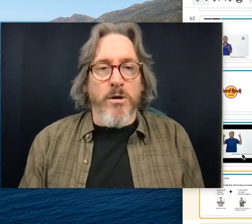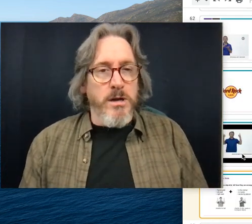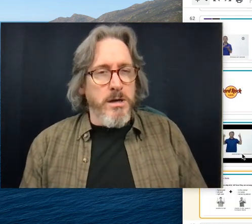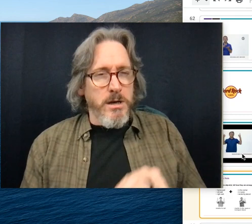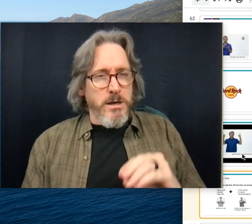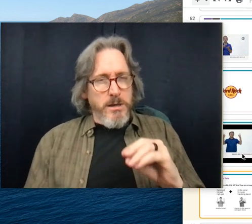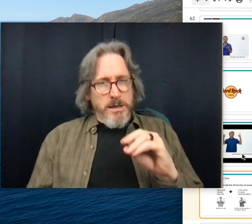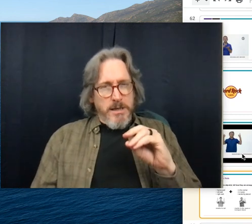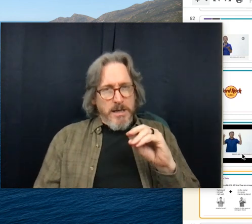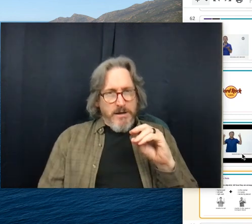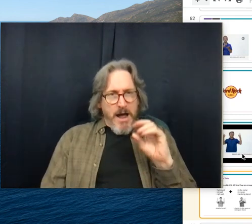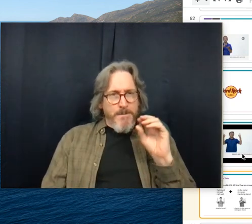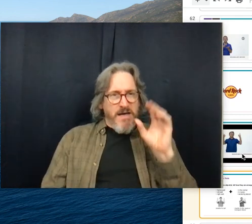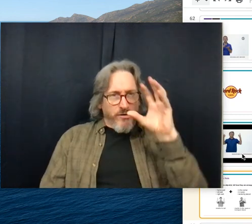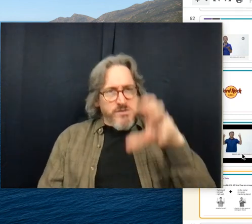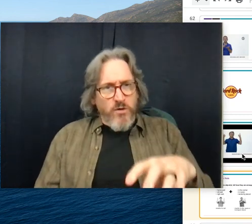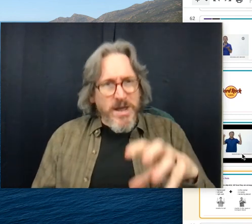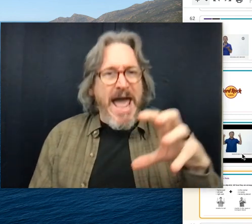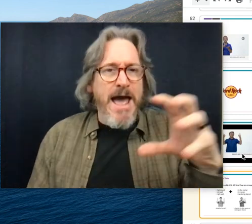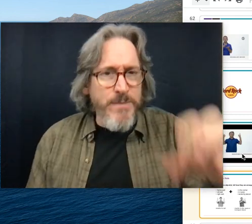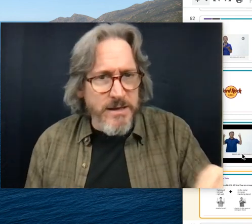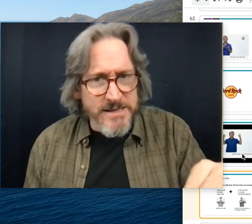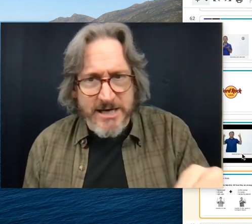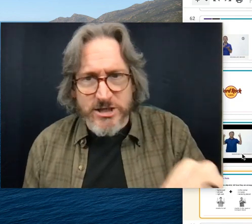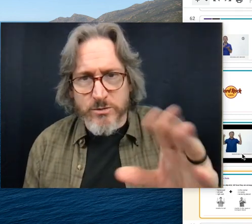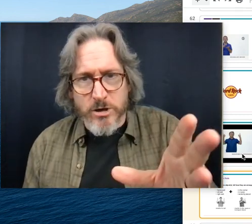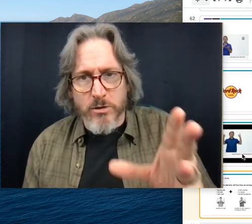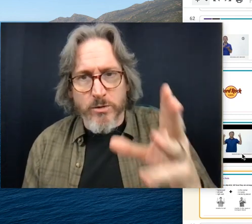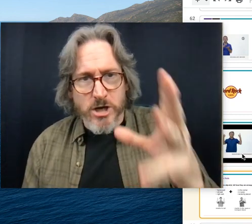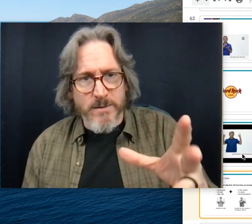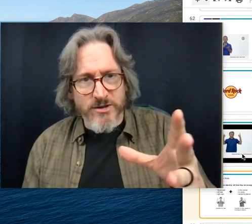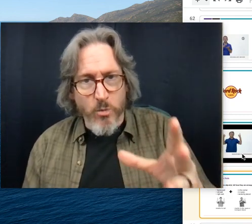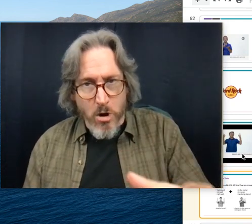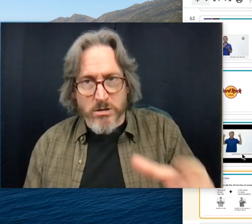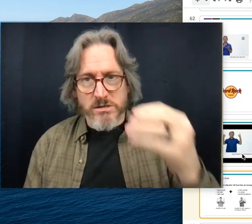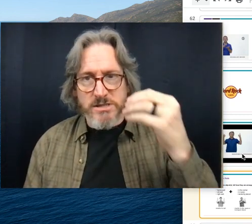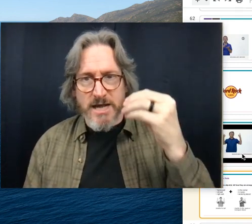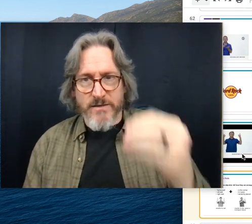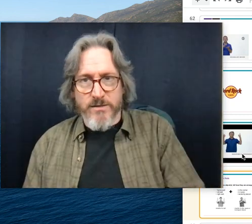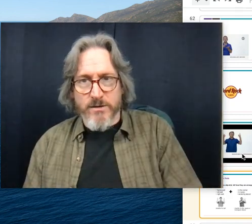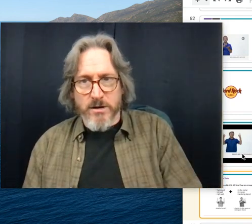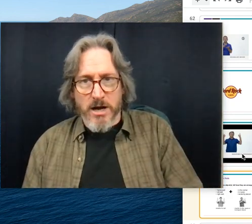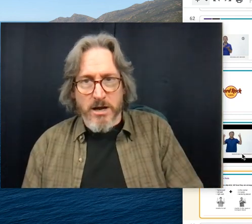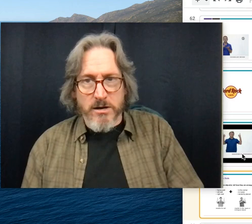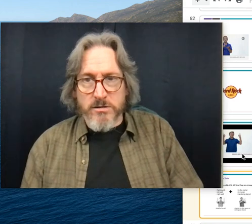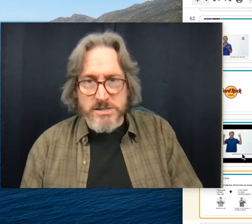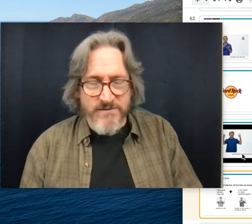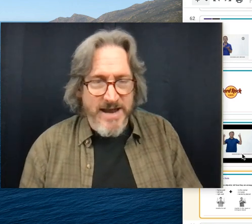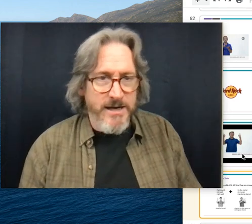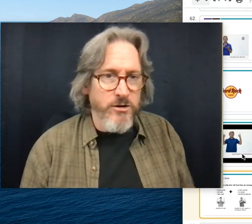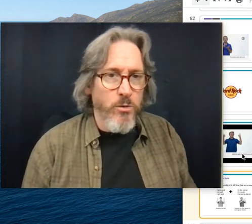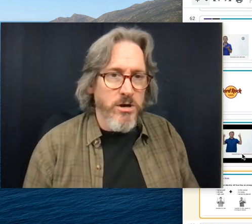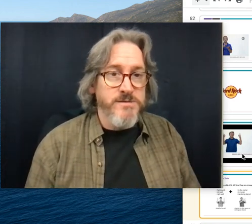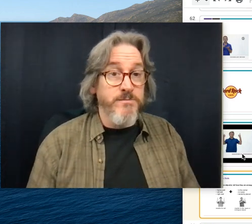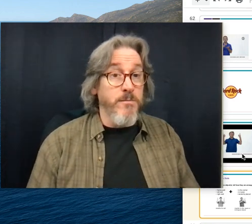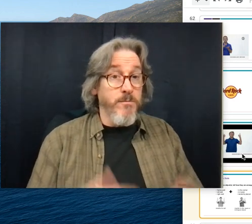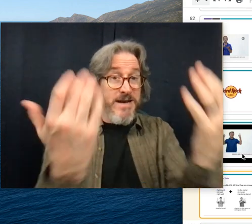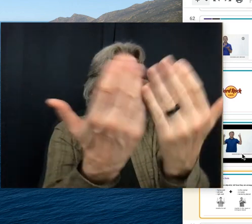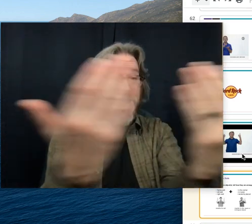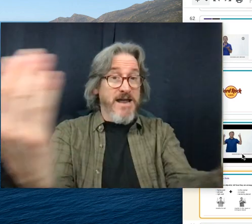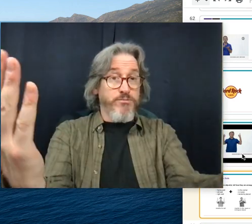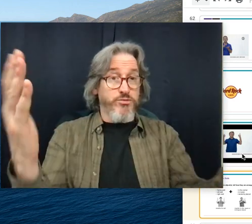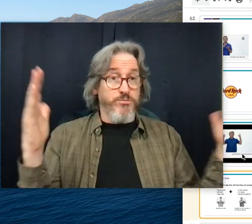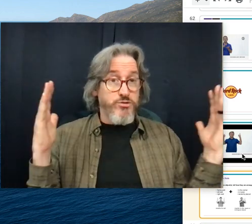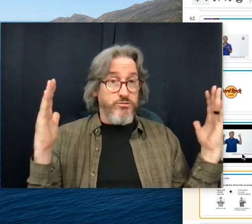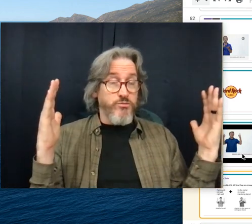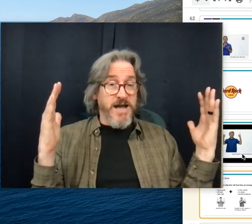Now, there's vocab in the section where we talk about the walls and stuff hanging on the walls. But